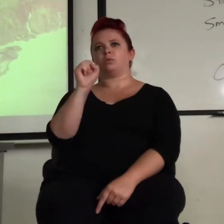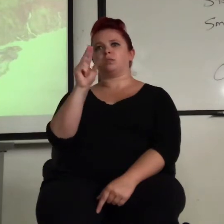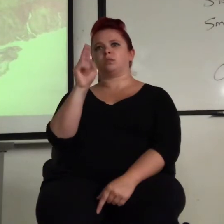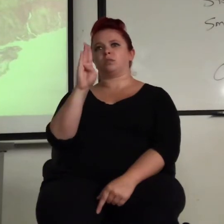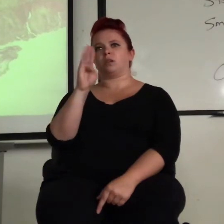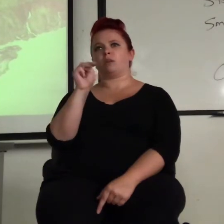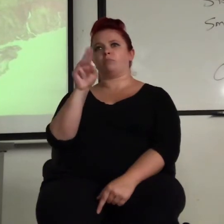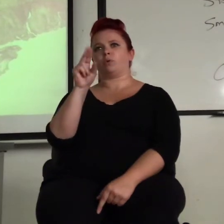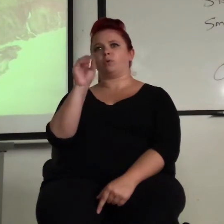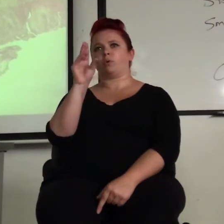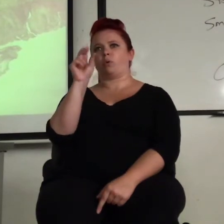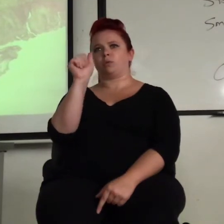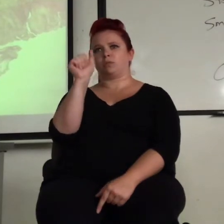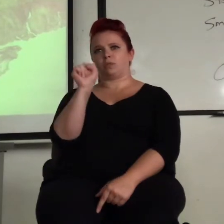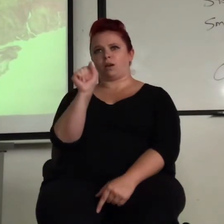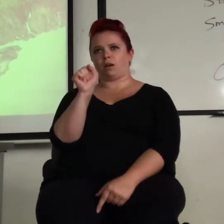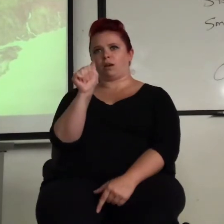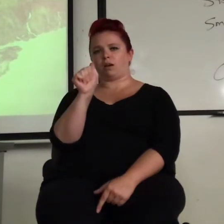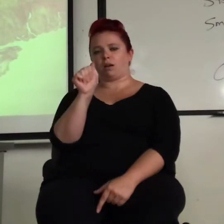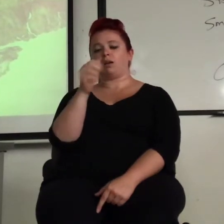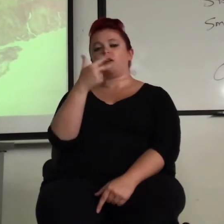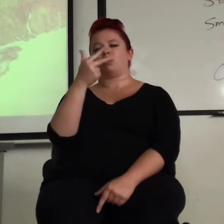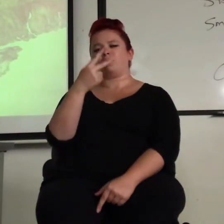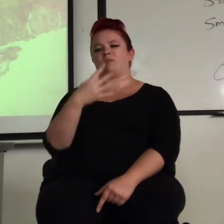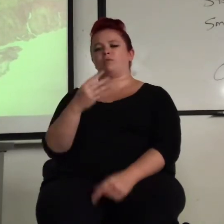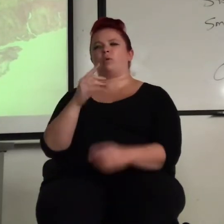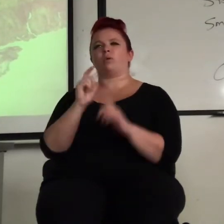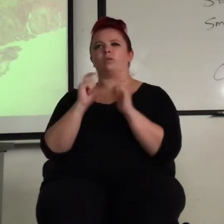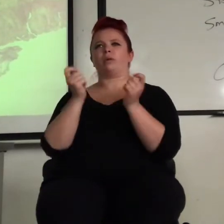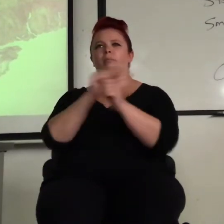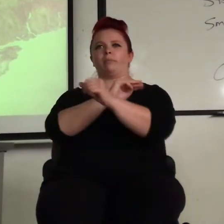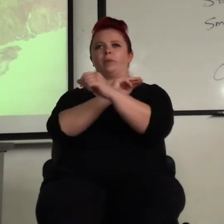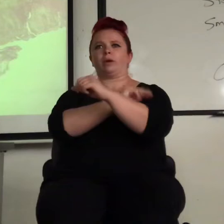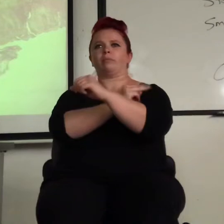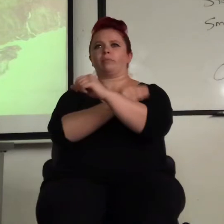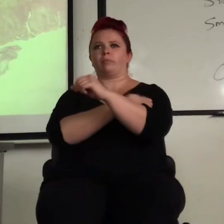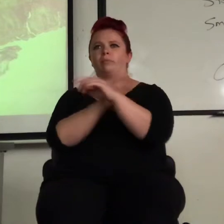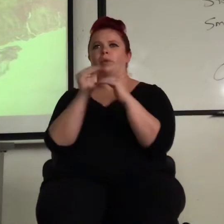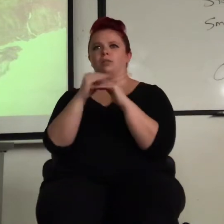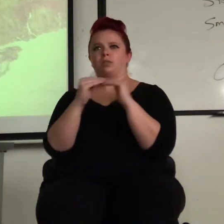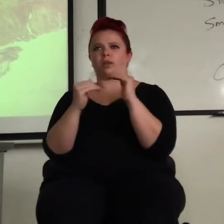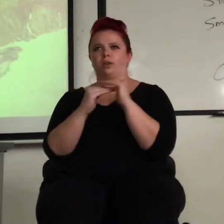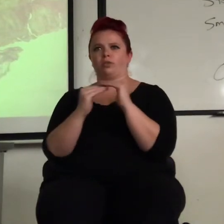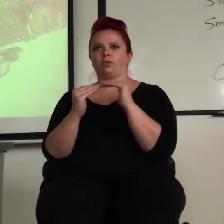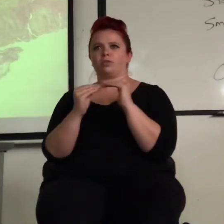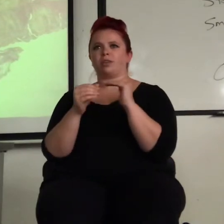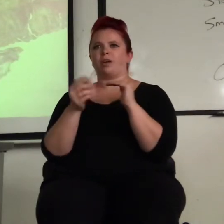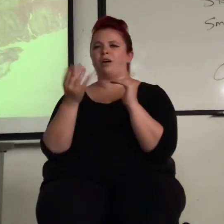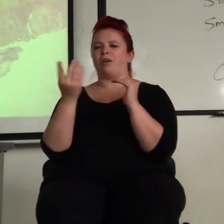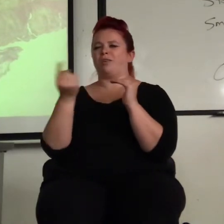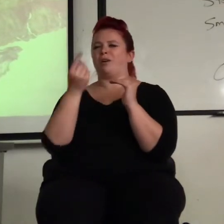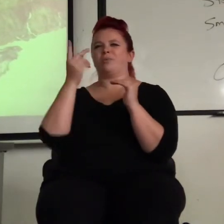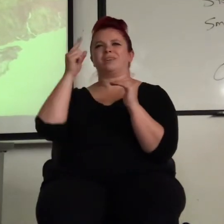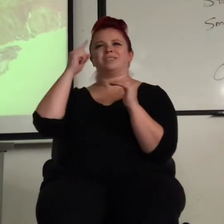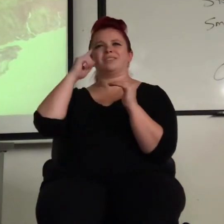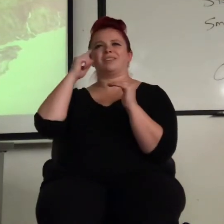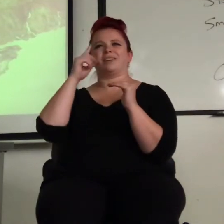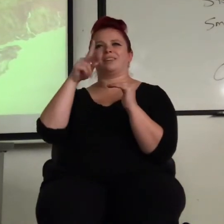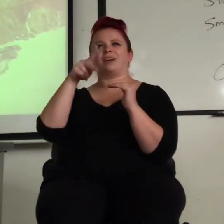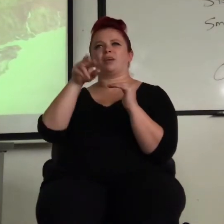submucosa. 3 and 4 are both the big muscle layer. I don't know, I look at this, I always think of prime rib, big slabs